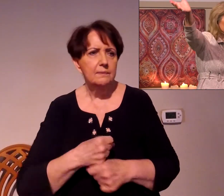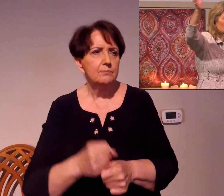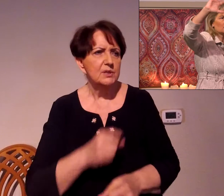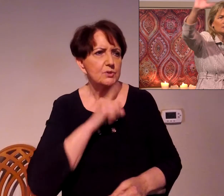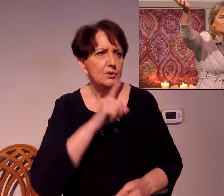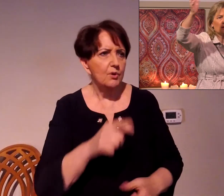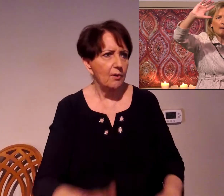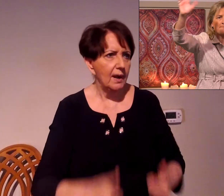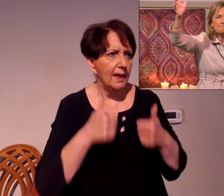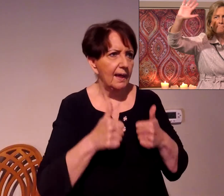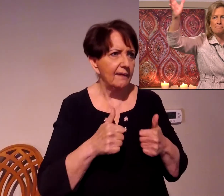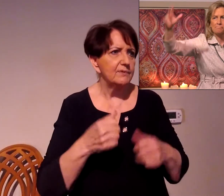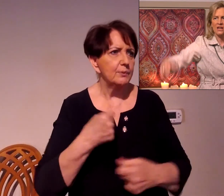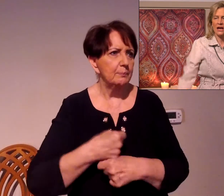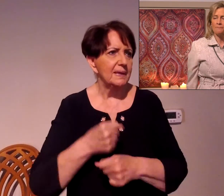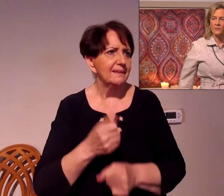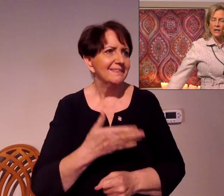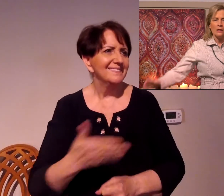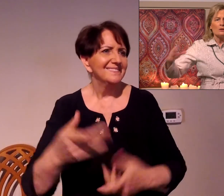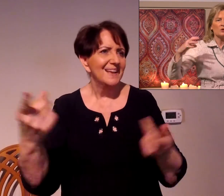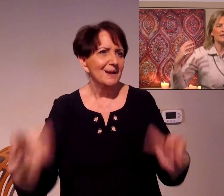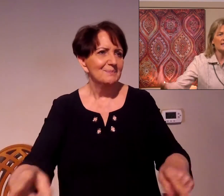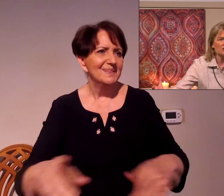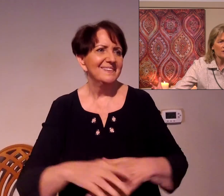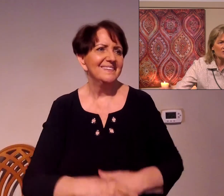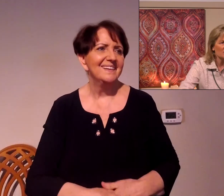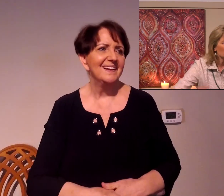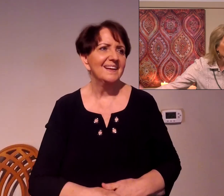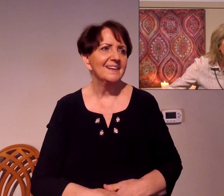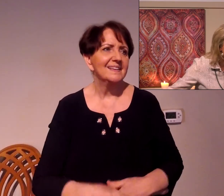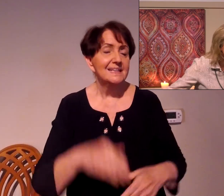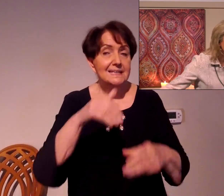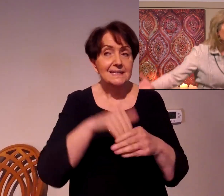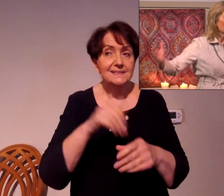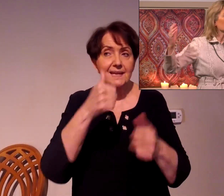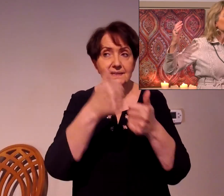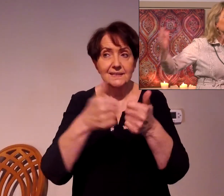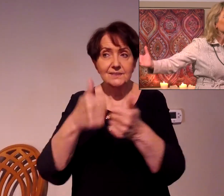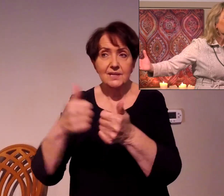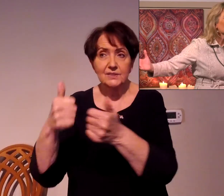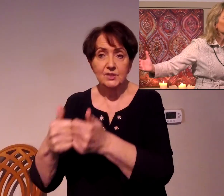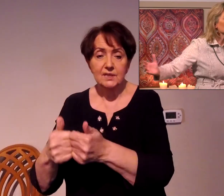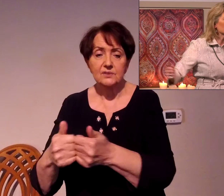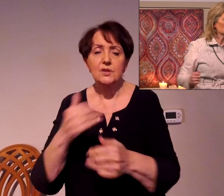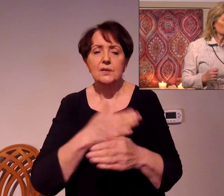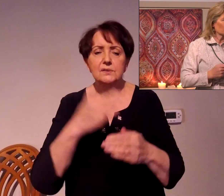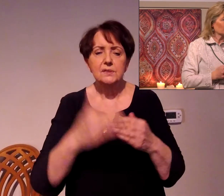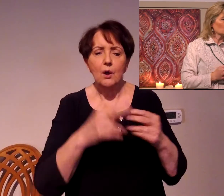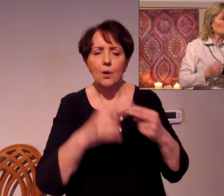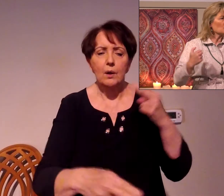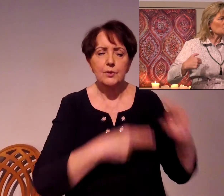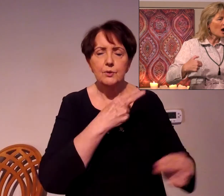manifested. Okay? Within each of us is the whole of the entire